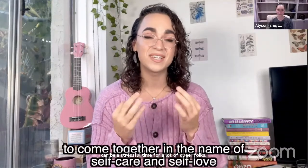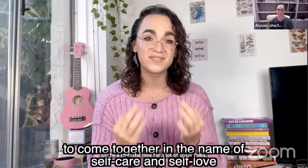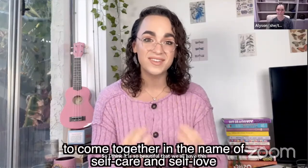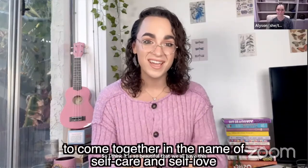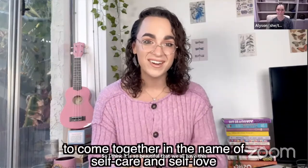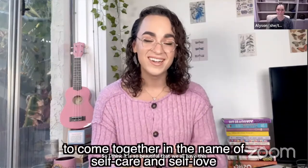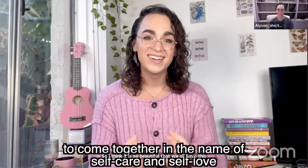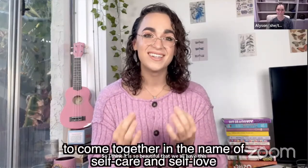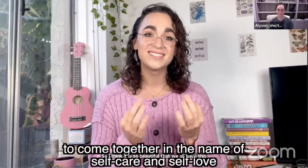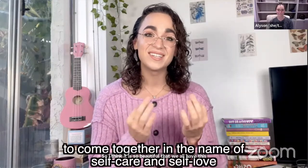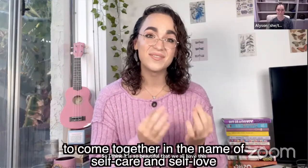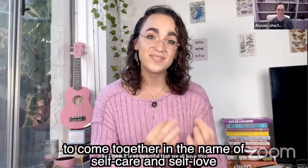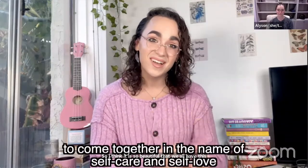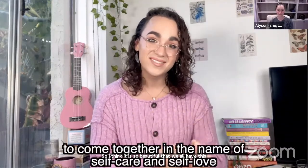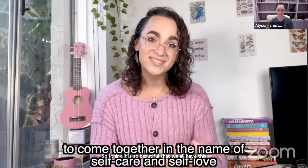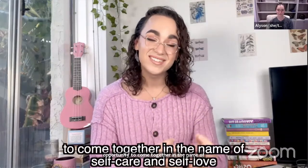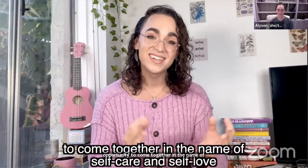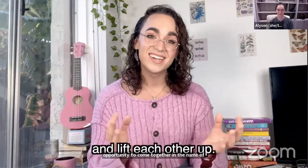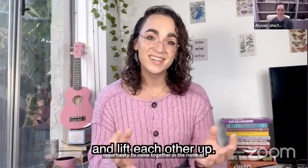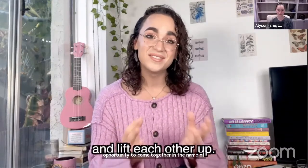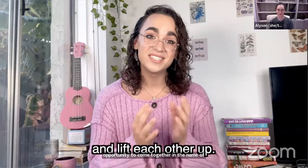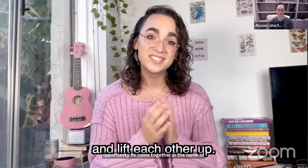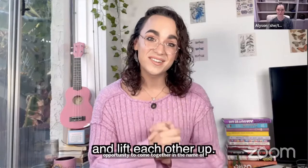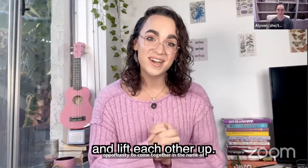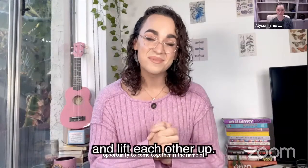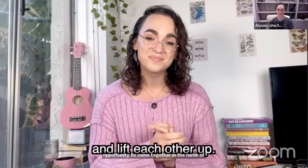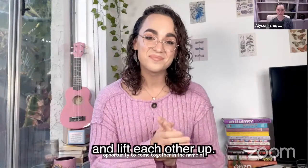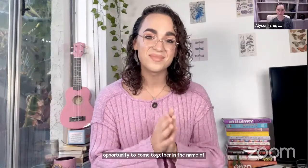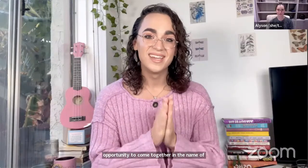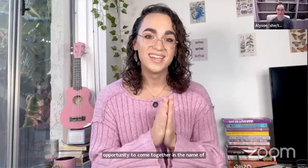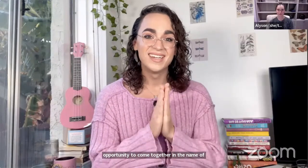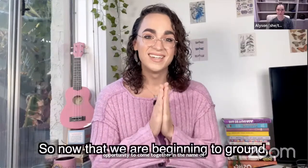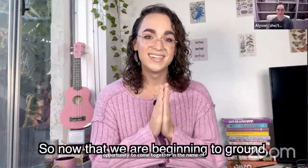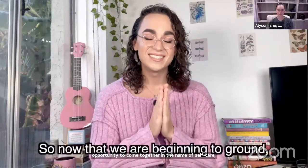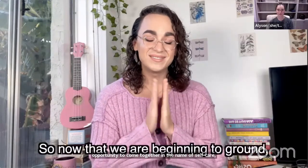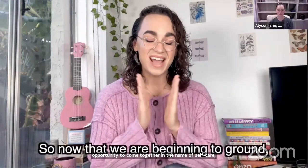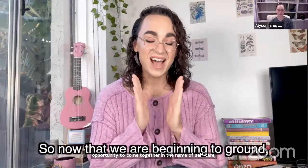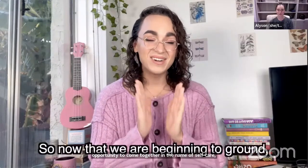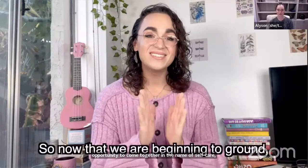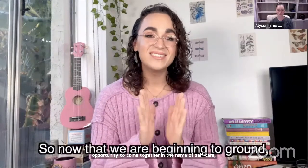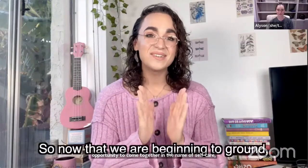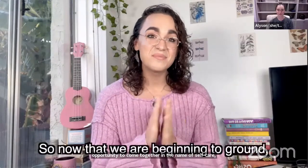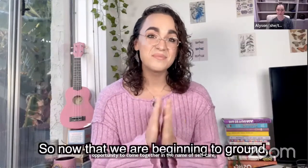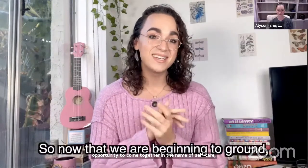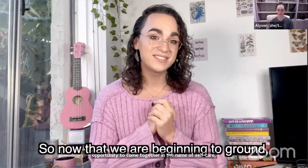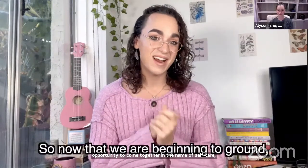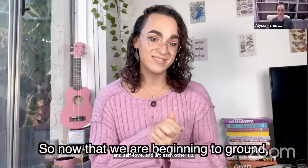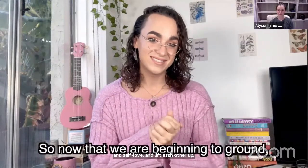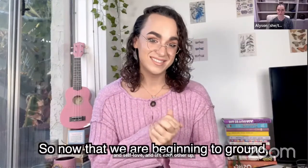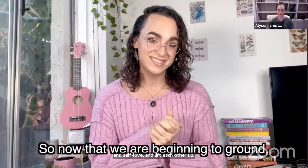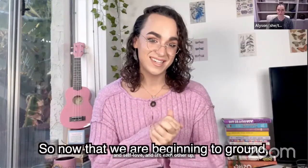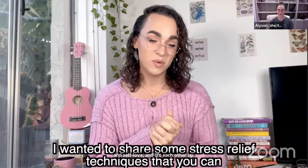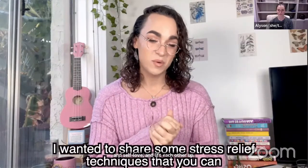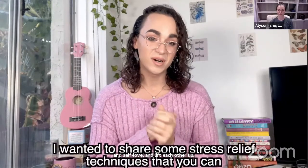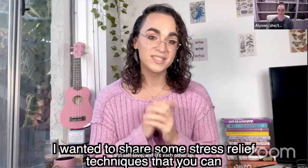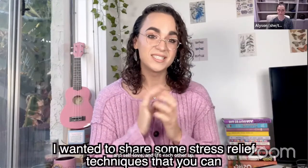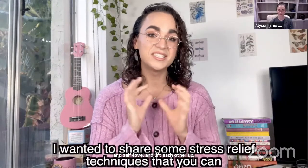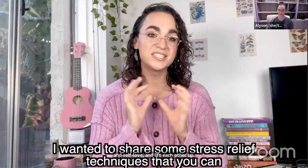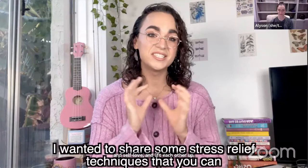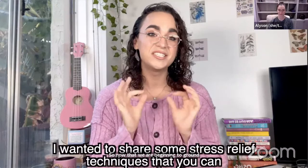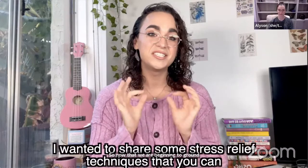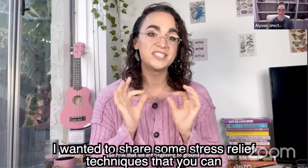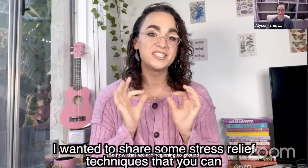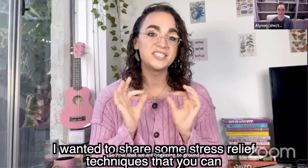name of self-care and self-love and lift each other up. So now that we are beginning to ground, I wanted to share